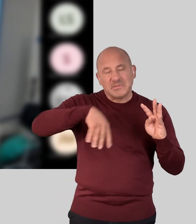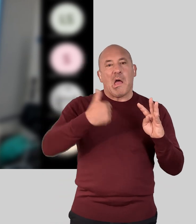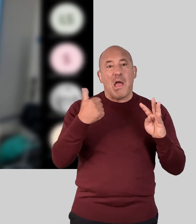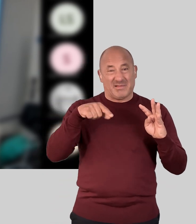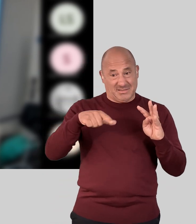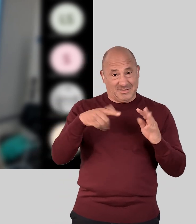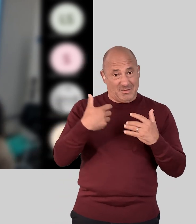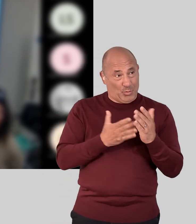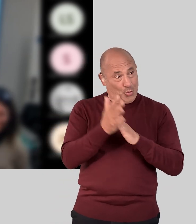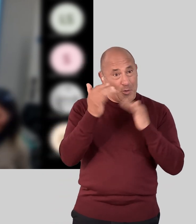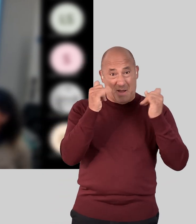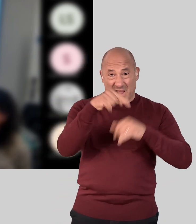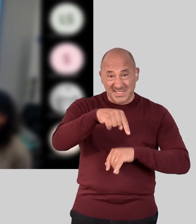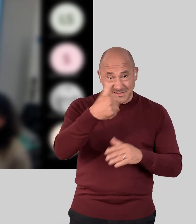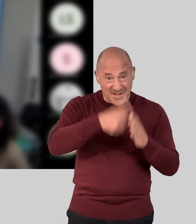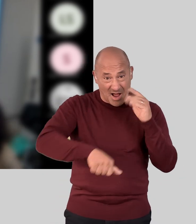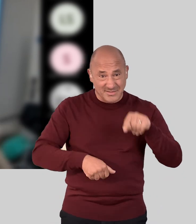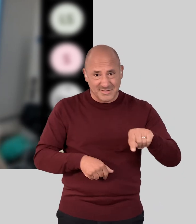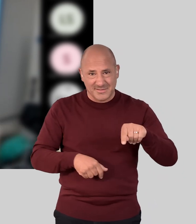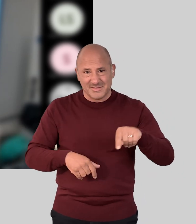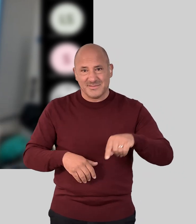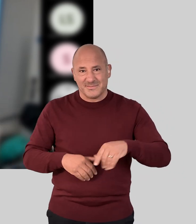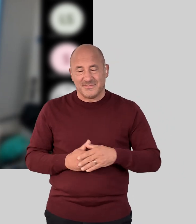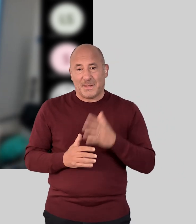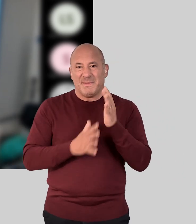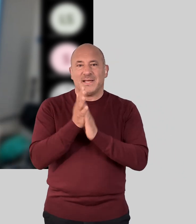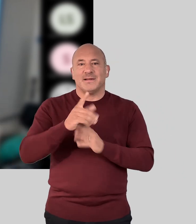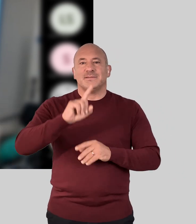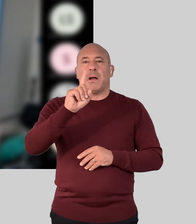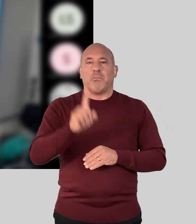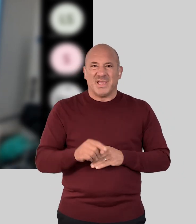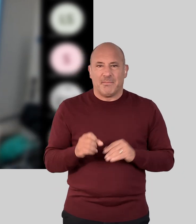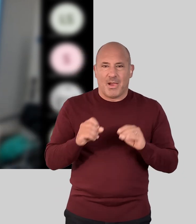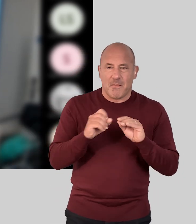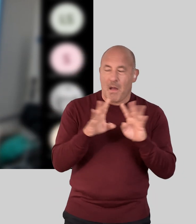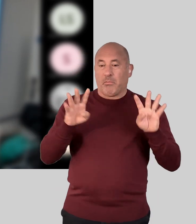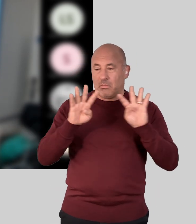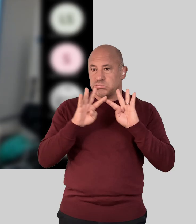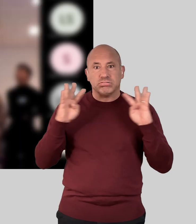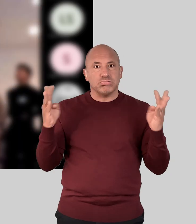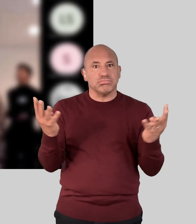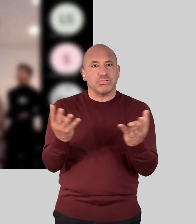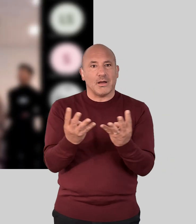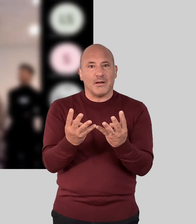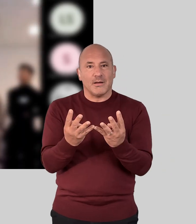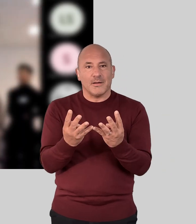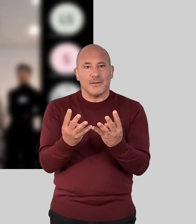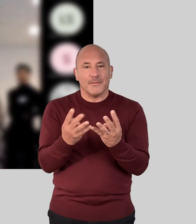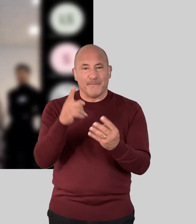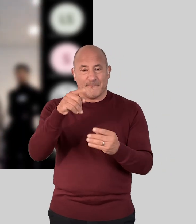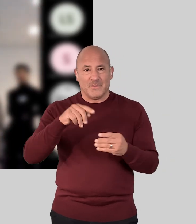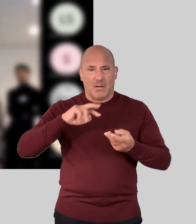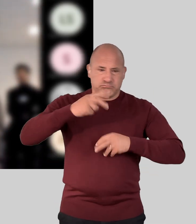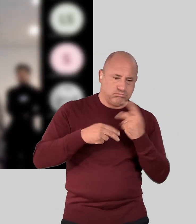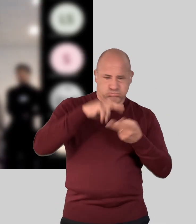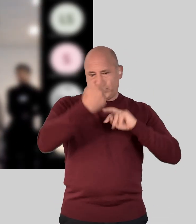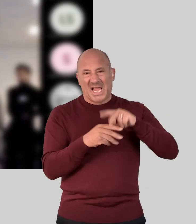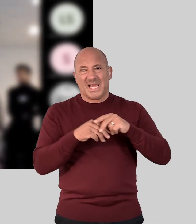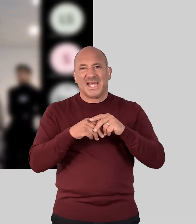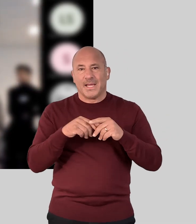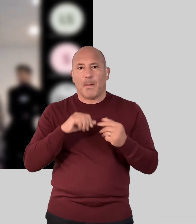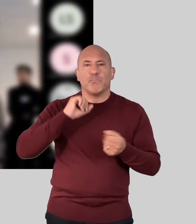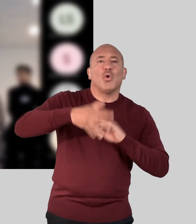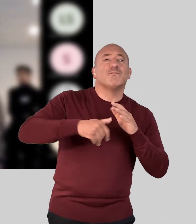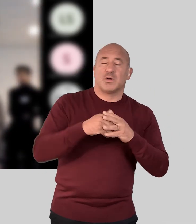right, okay, now it's going to happen. It would actually, people would form that circle. In breaking the movements